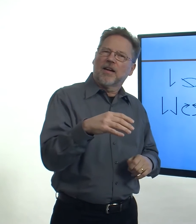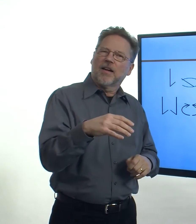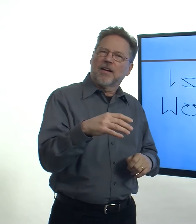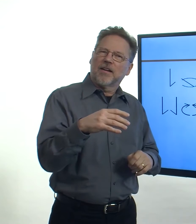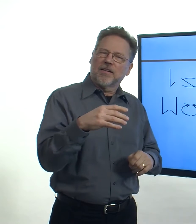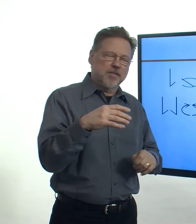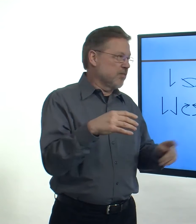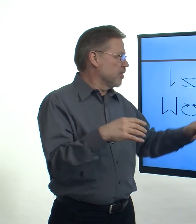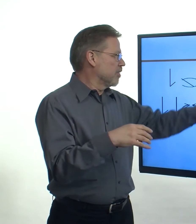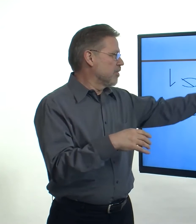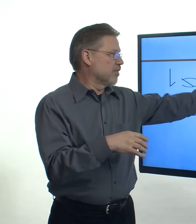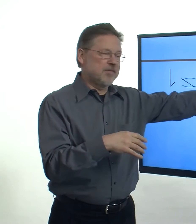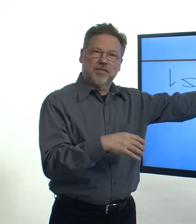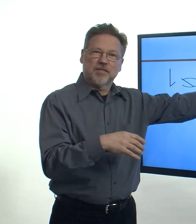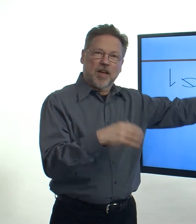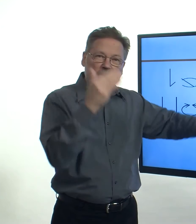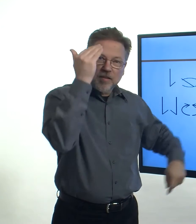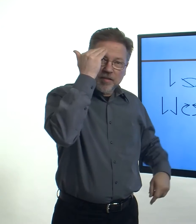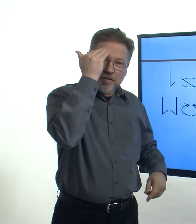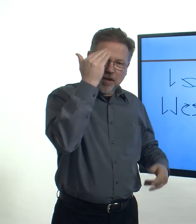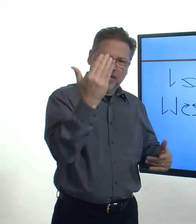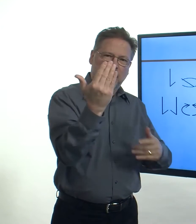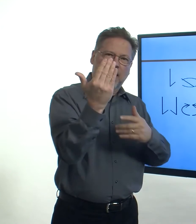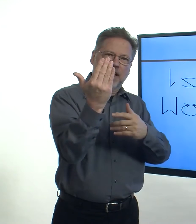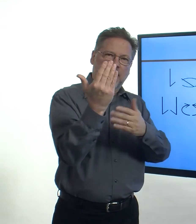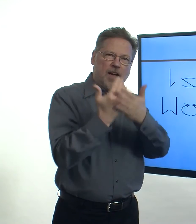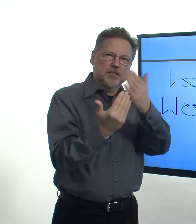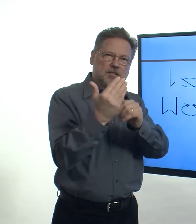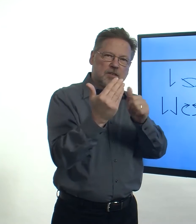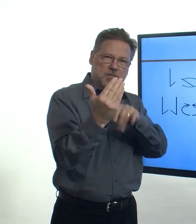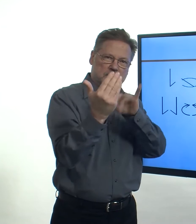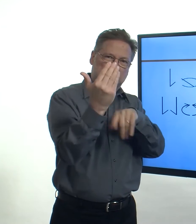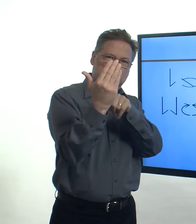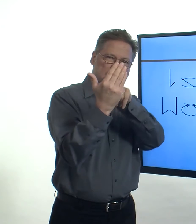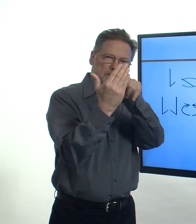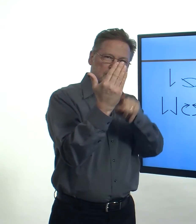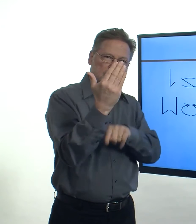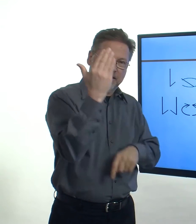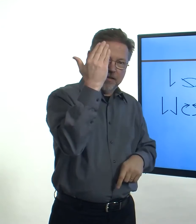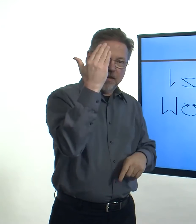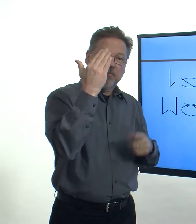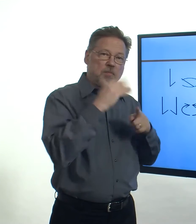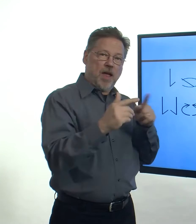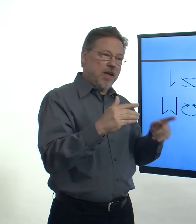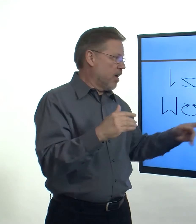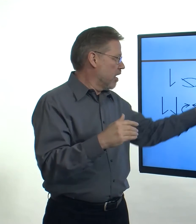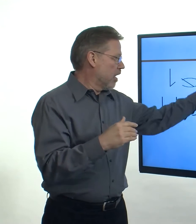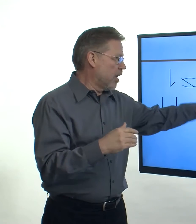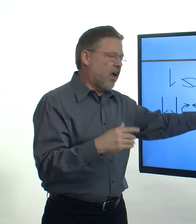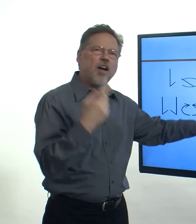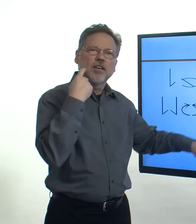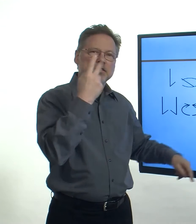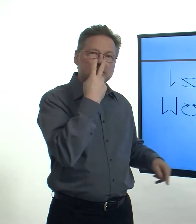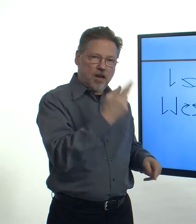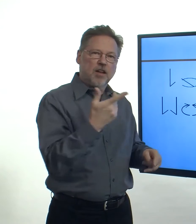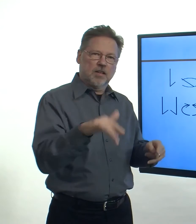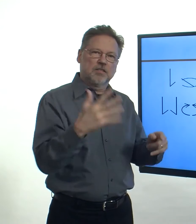the notation describes this form, the symbol represents this hand shape. But you just saw that the form meaning book